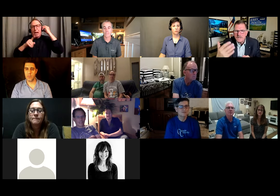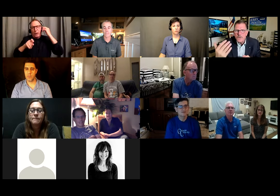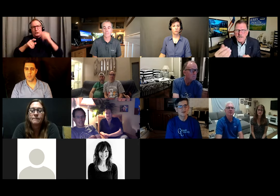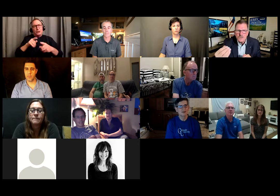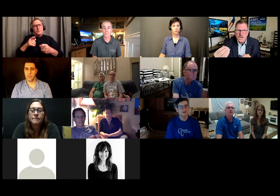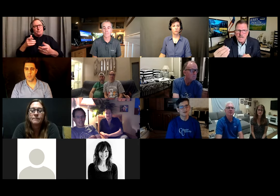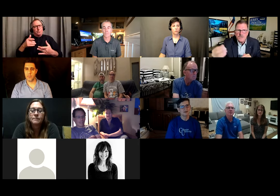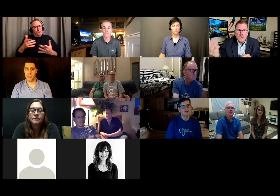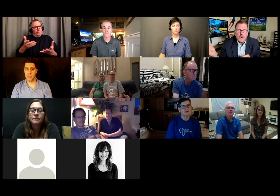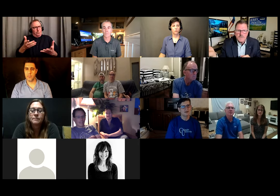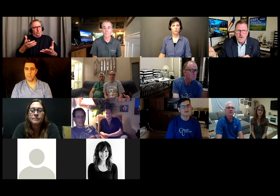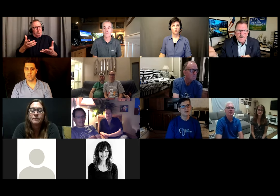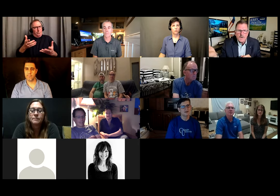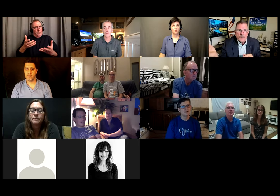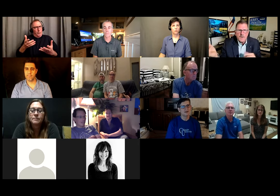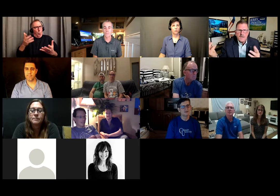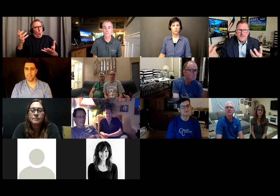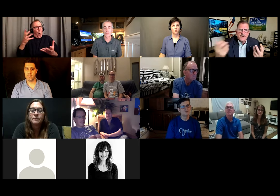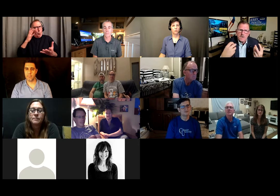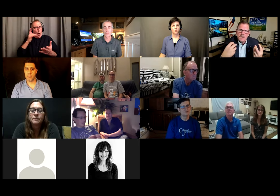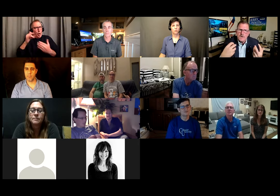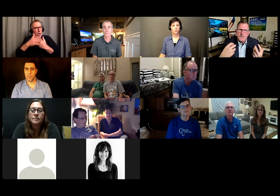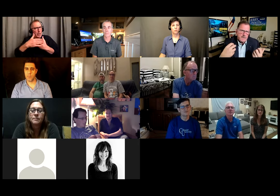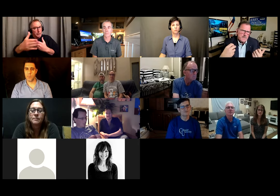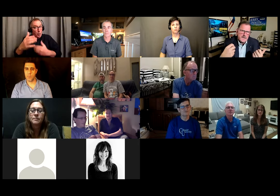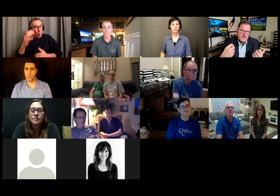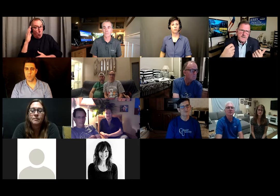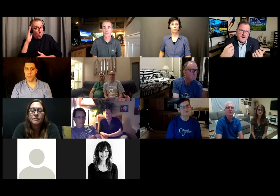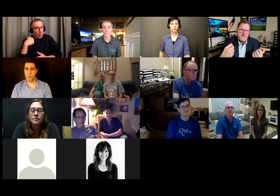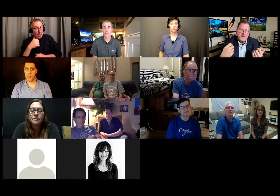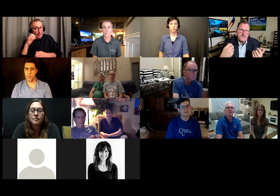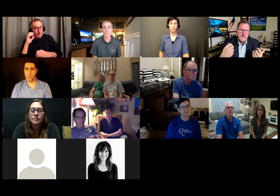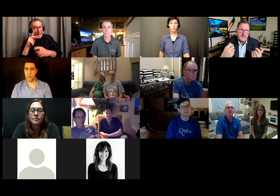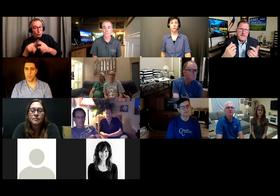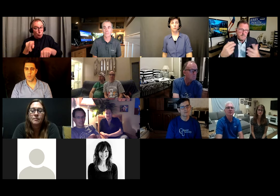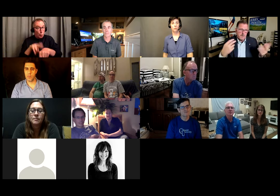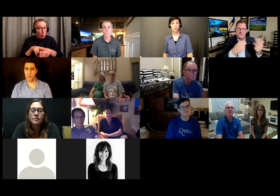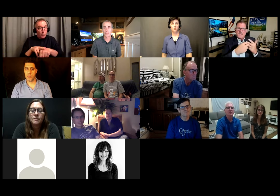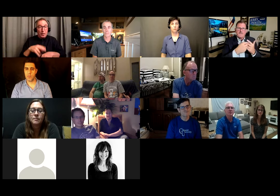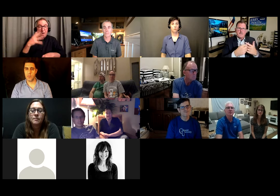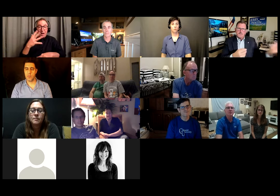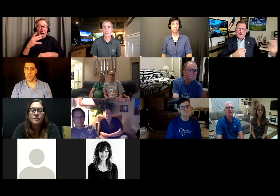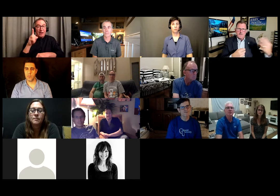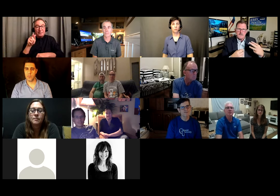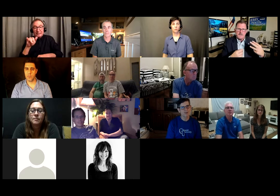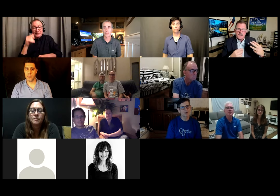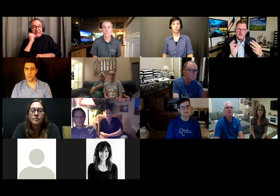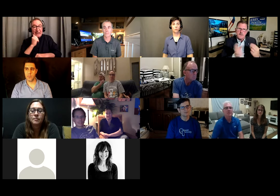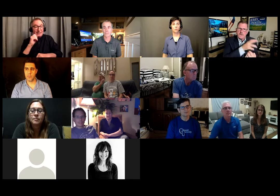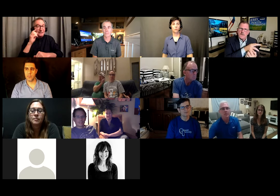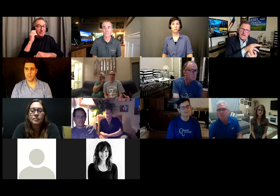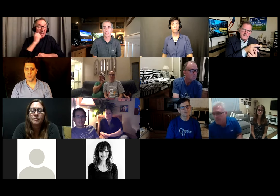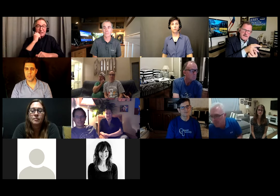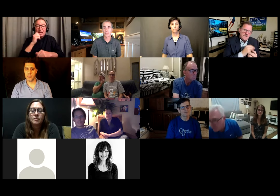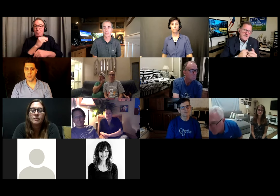is going to change going forward? Are we going to return where people go back to work 5 days a week and on both sides, the people coming into town and